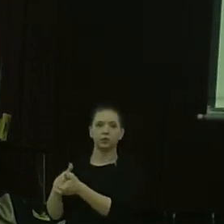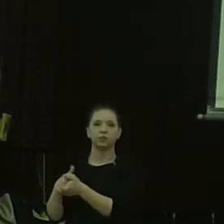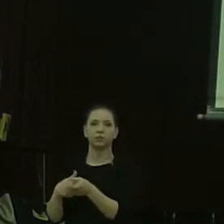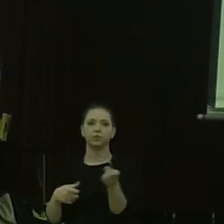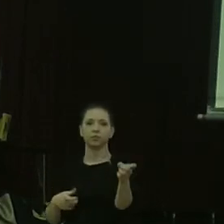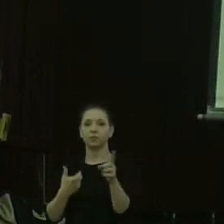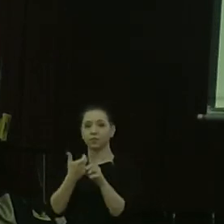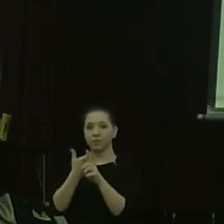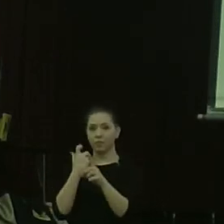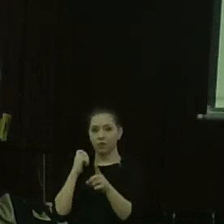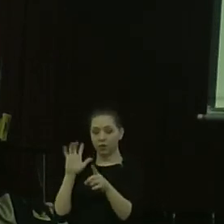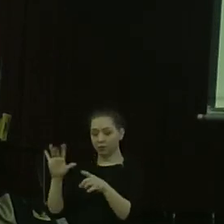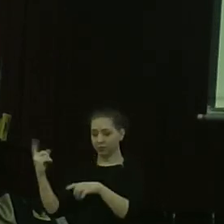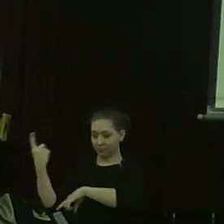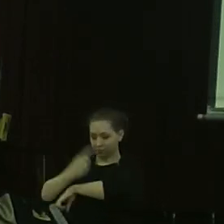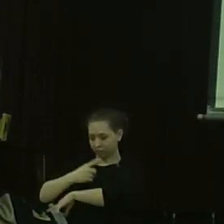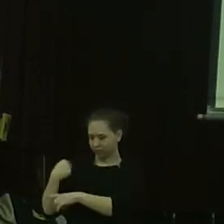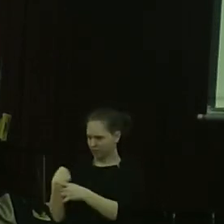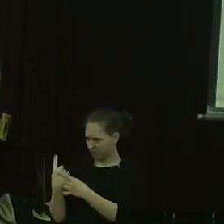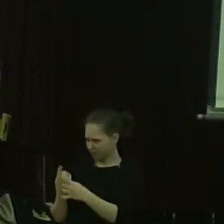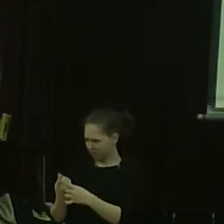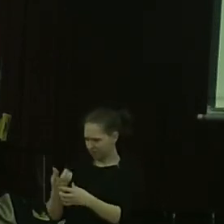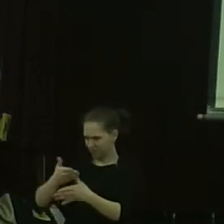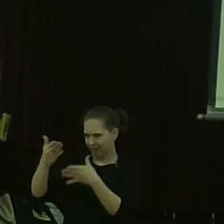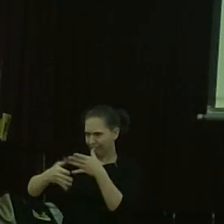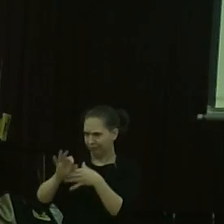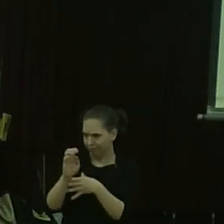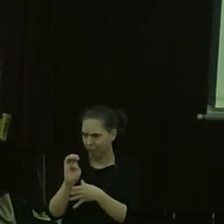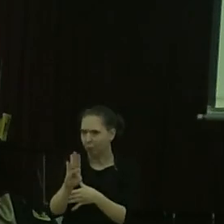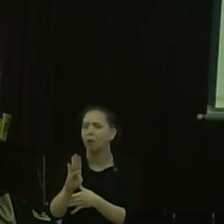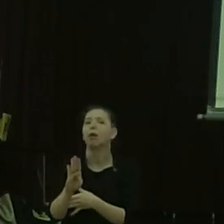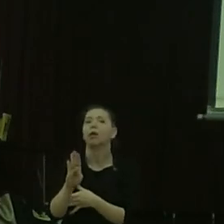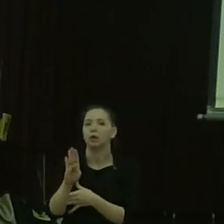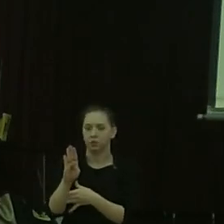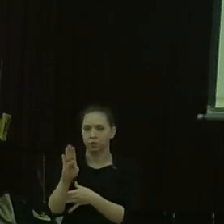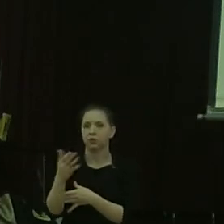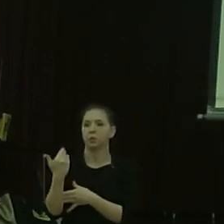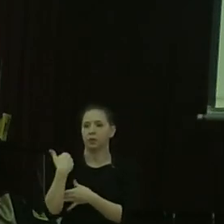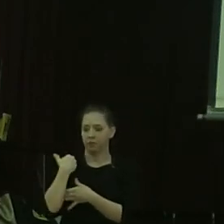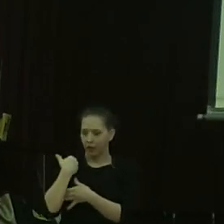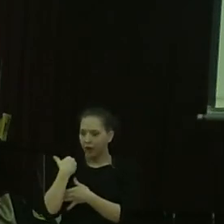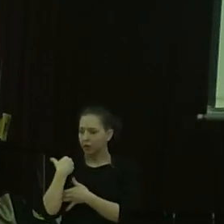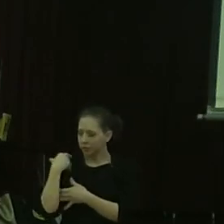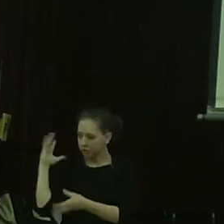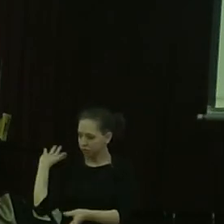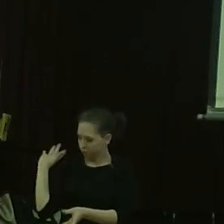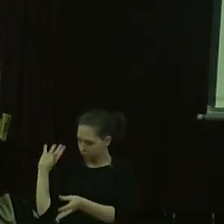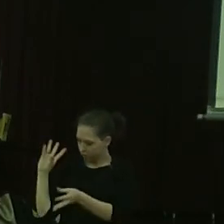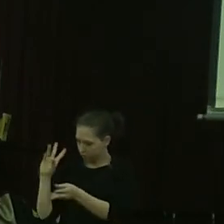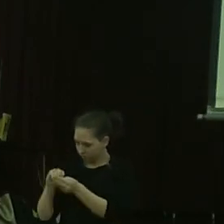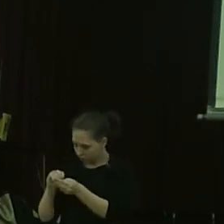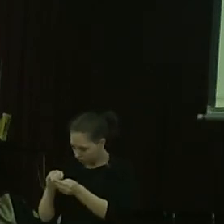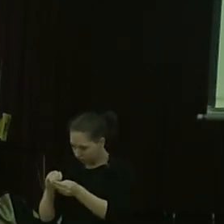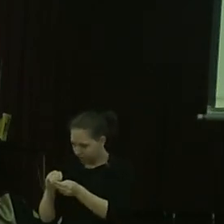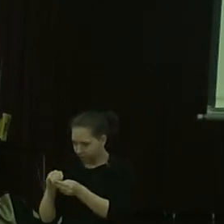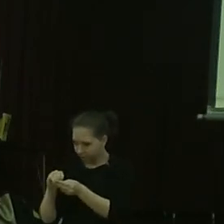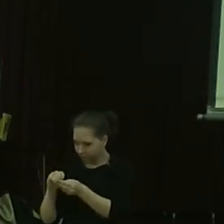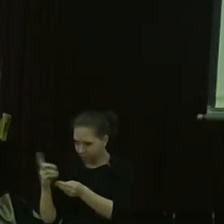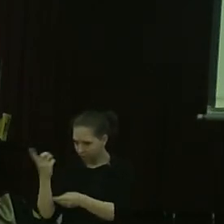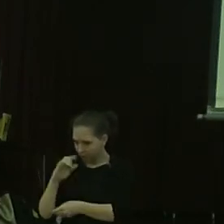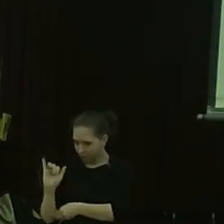From that date up until the end of February, we have had a total of, looks